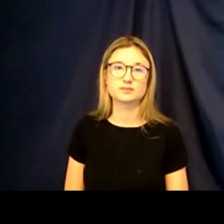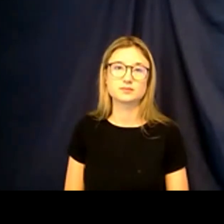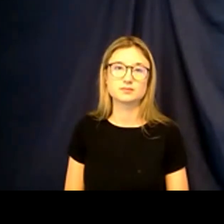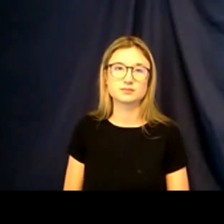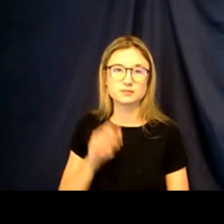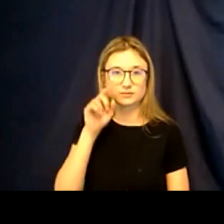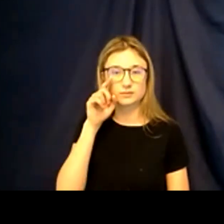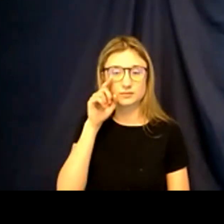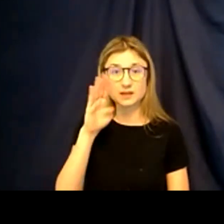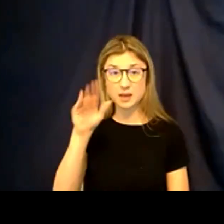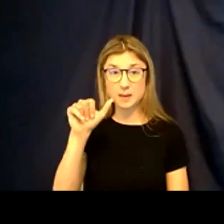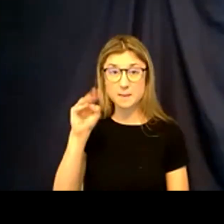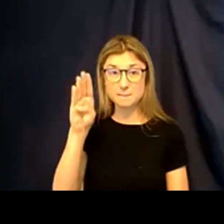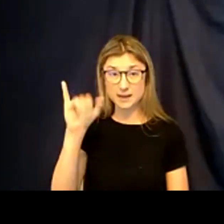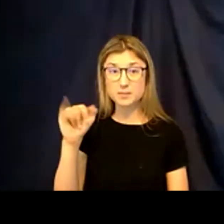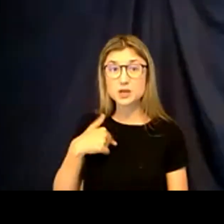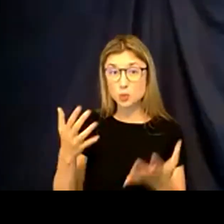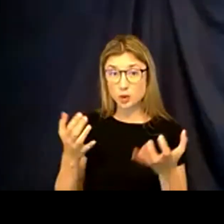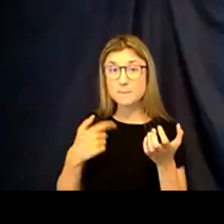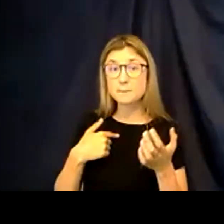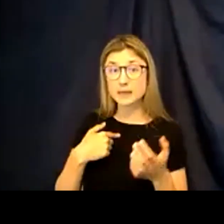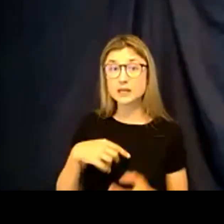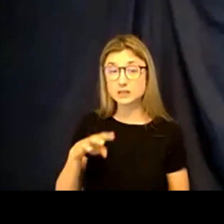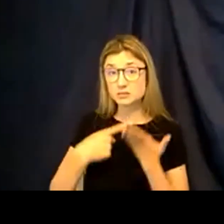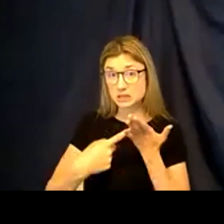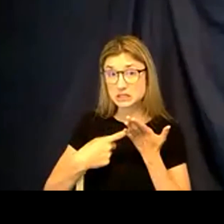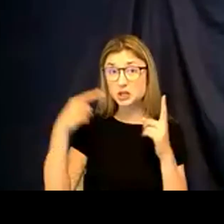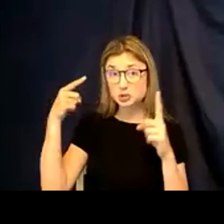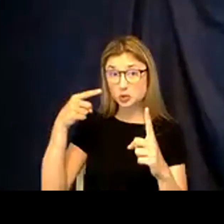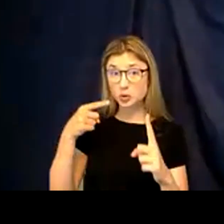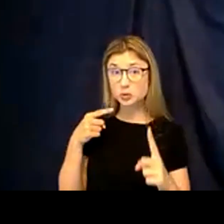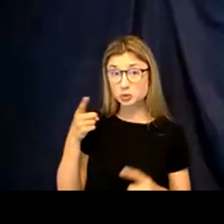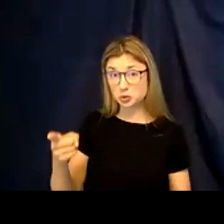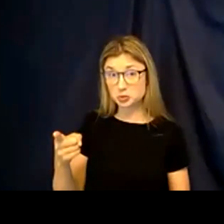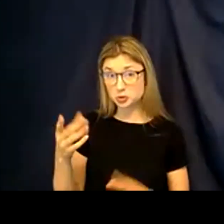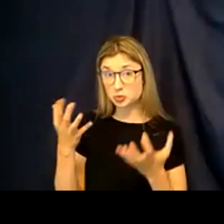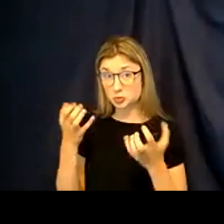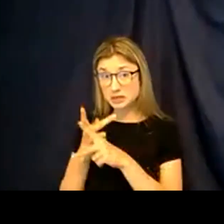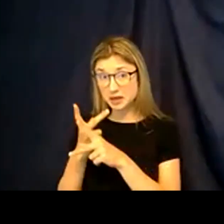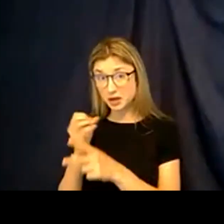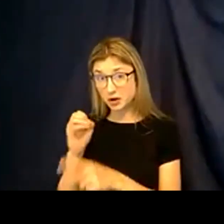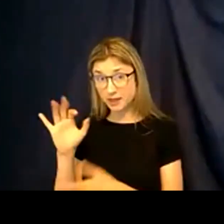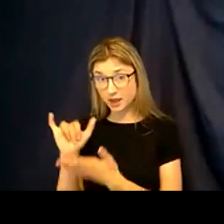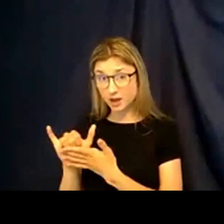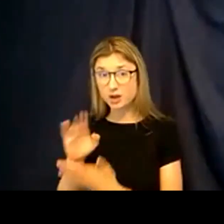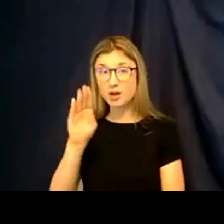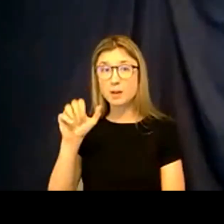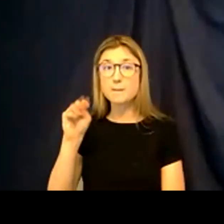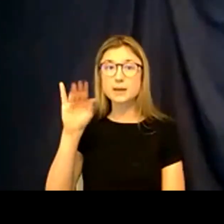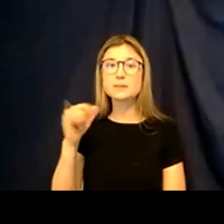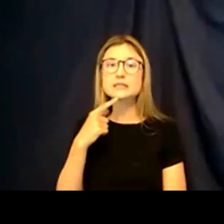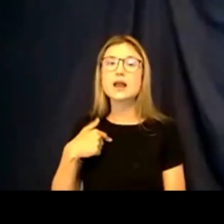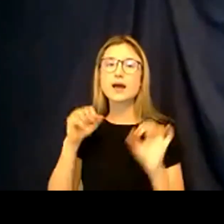Okay, Bambi, do you want me to talk about goals or are you handling that? I can handle that. If you're looking at the